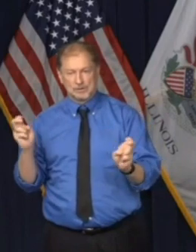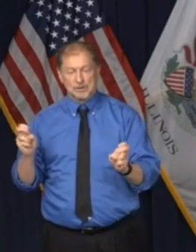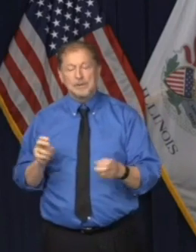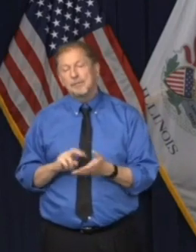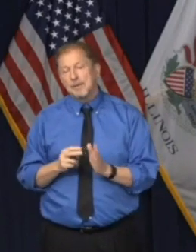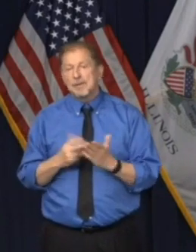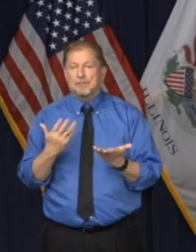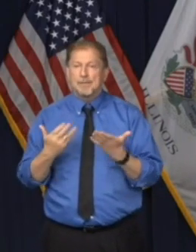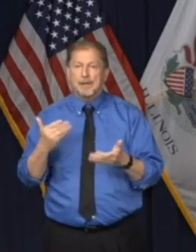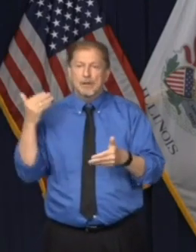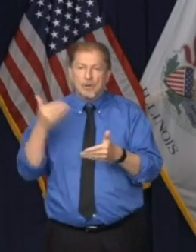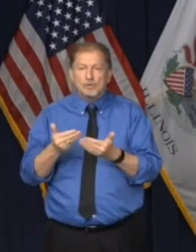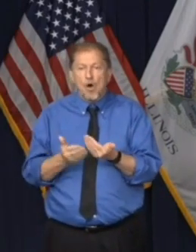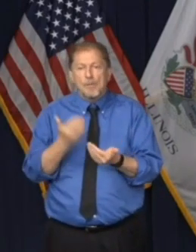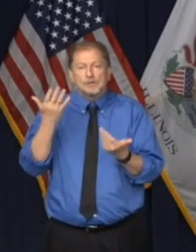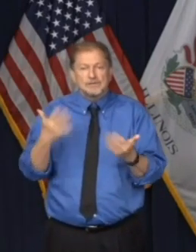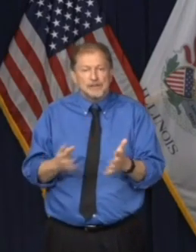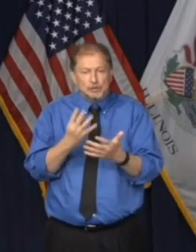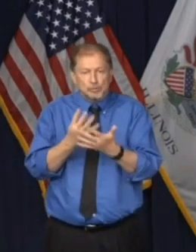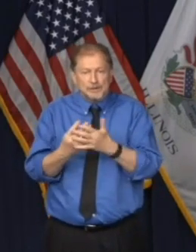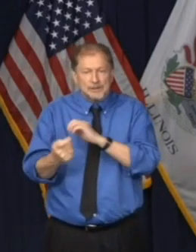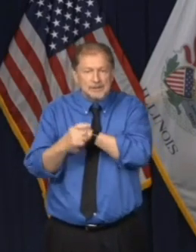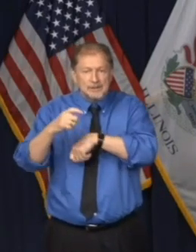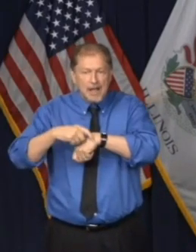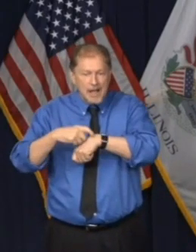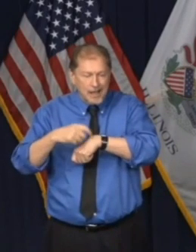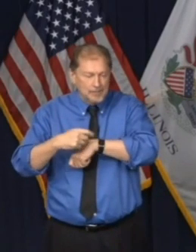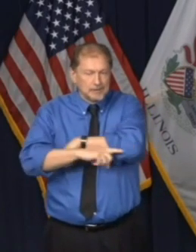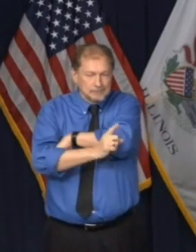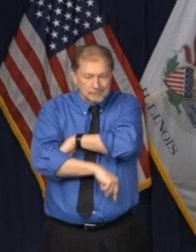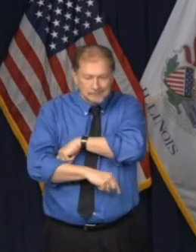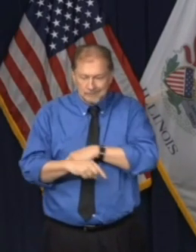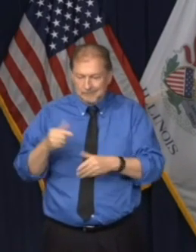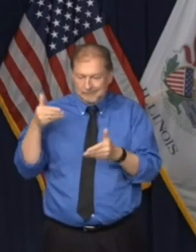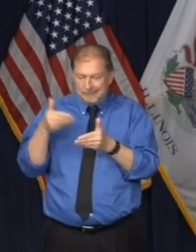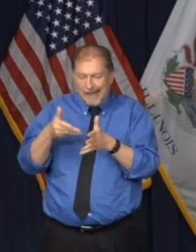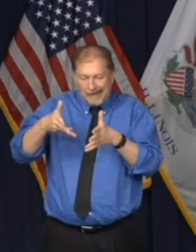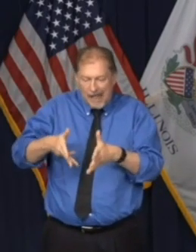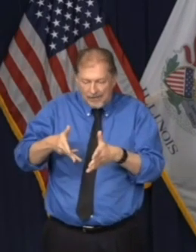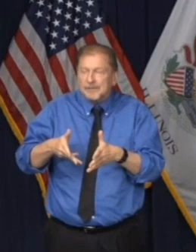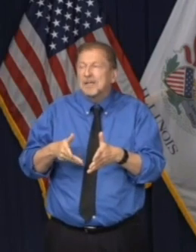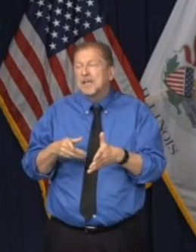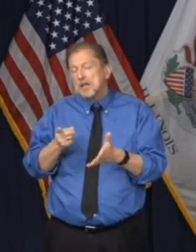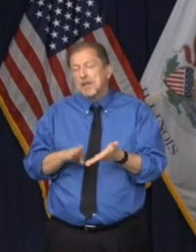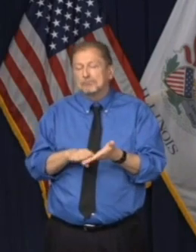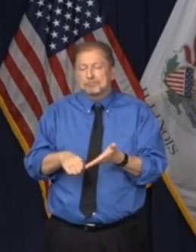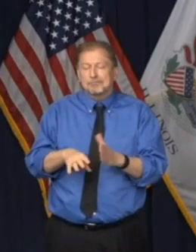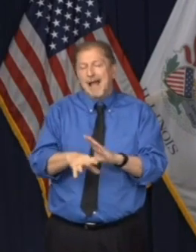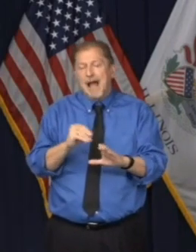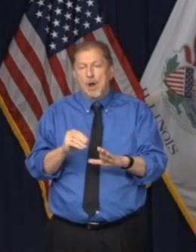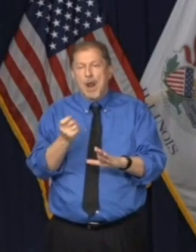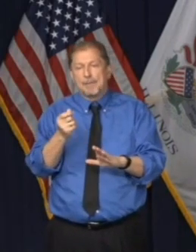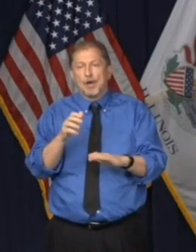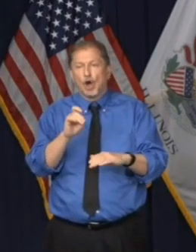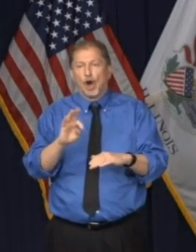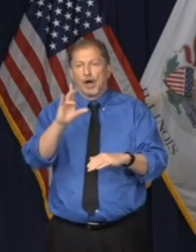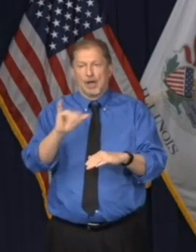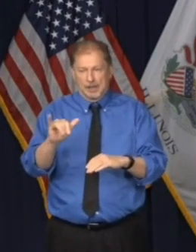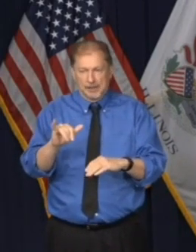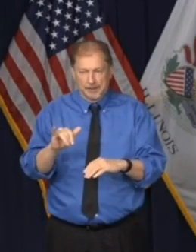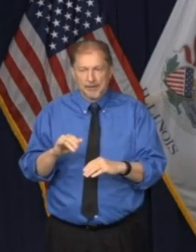sentences. And, in the last little bit of a long sentence, the DOC directors decided to allow them